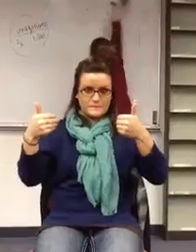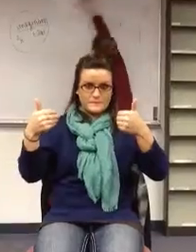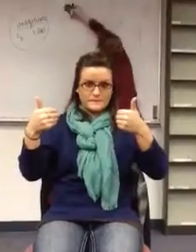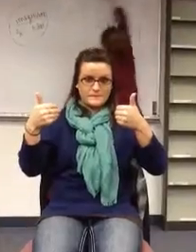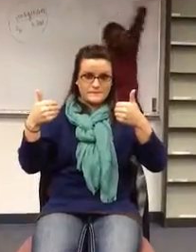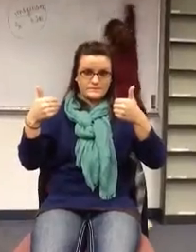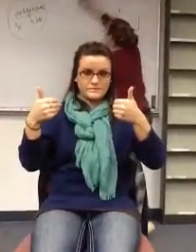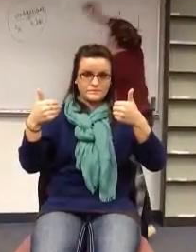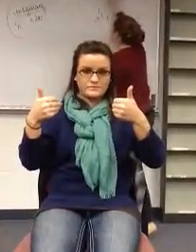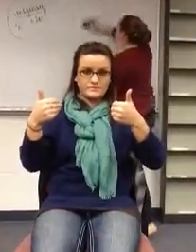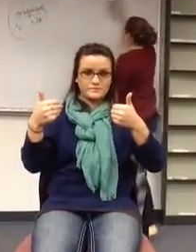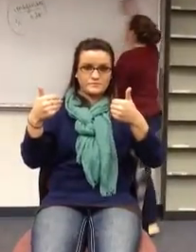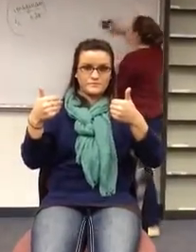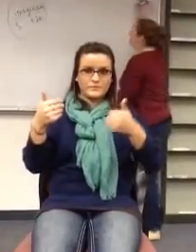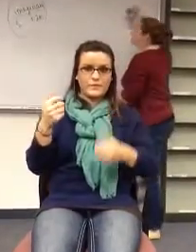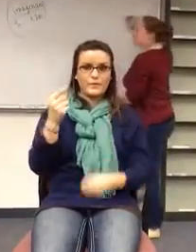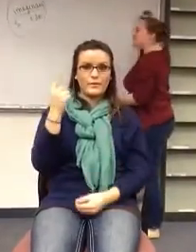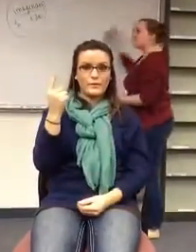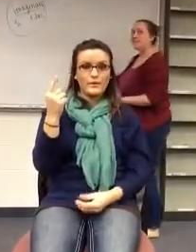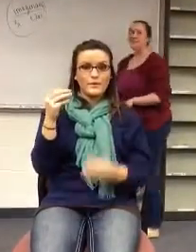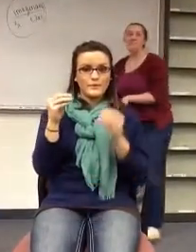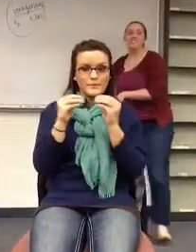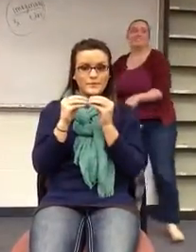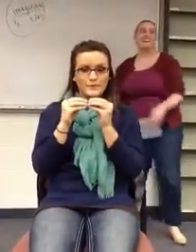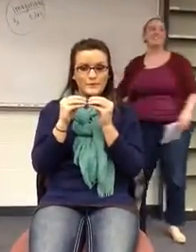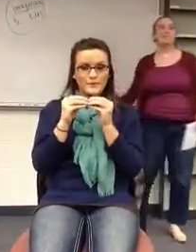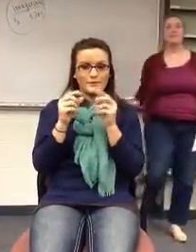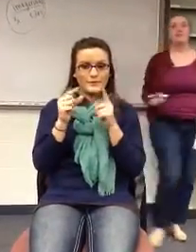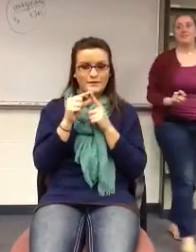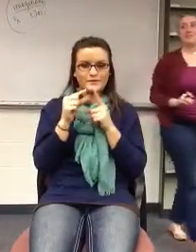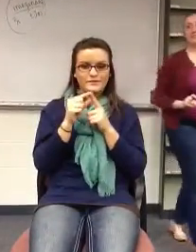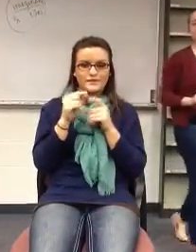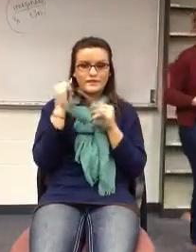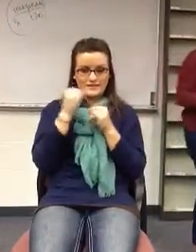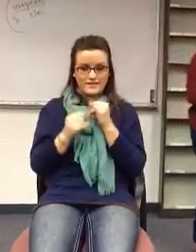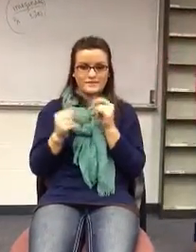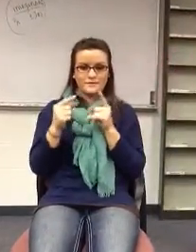Only one more definition. We're almost done with the definitions. Last definition.